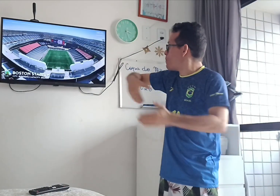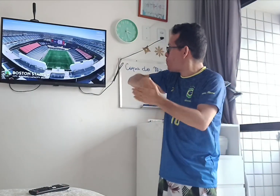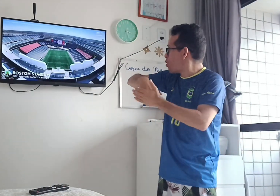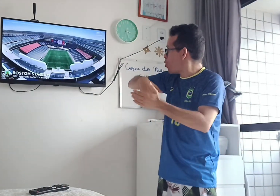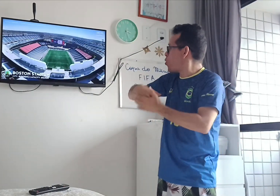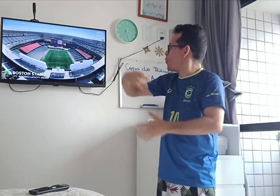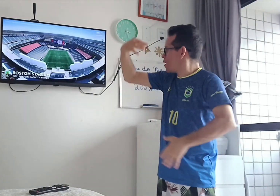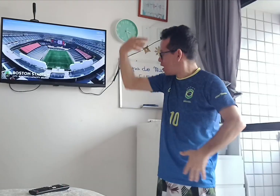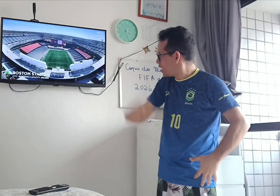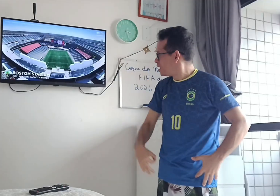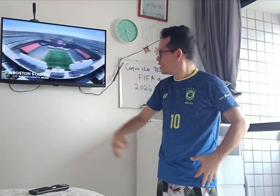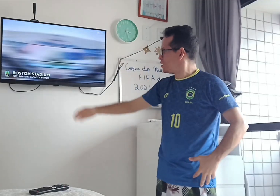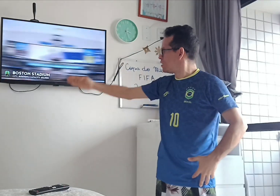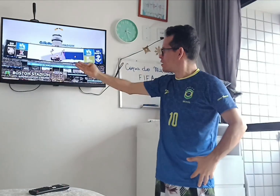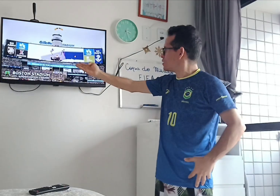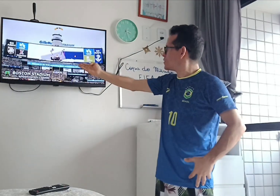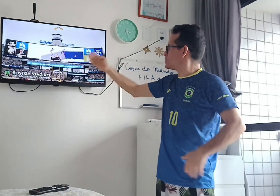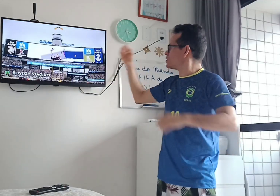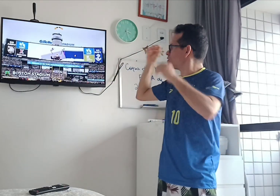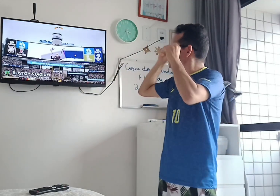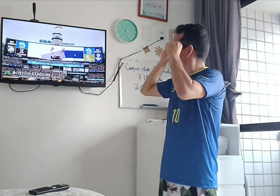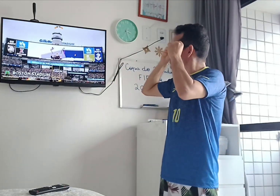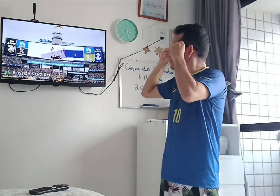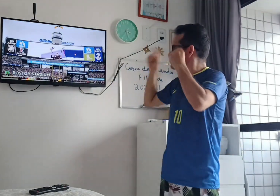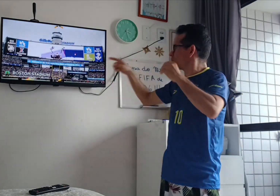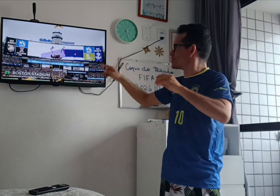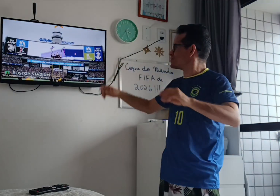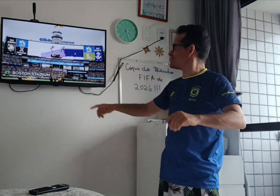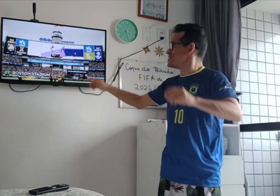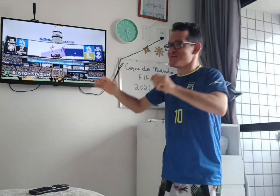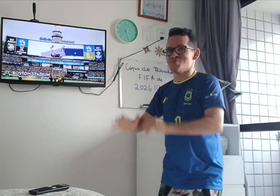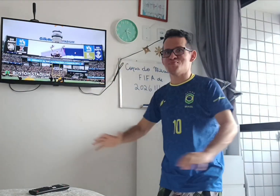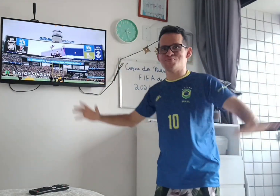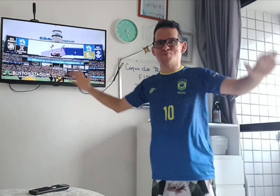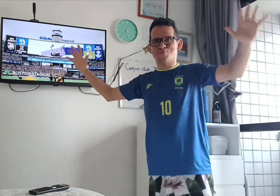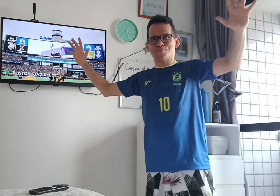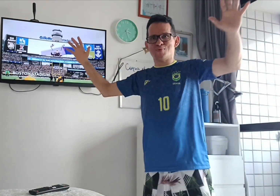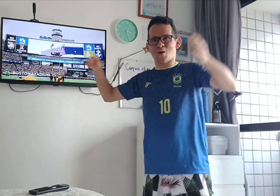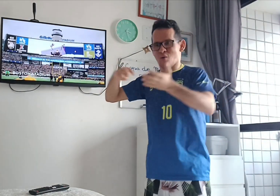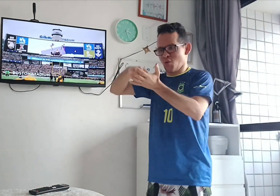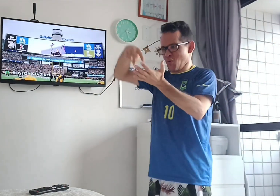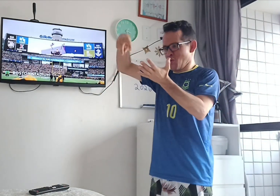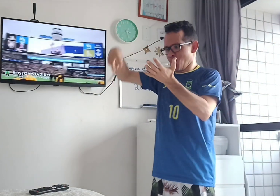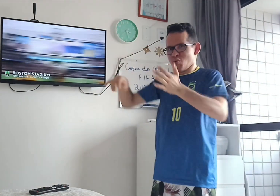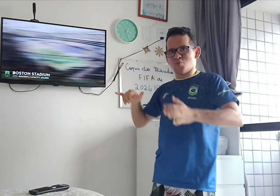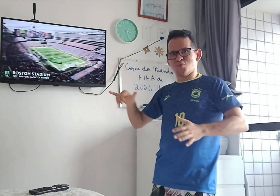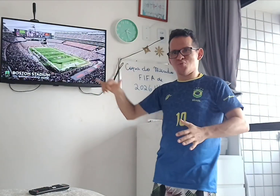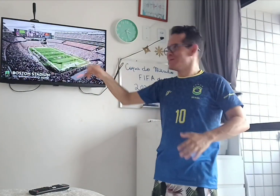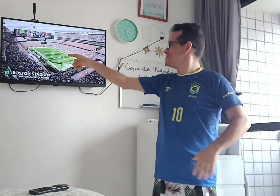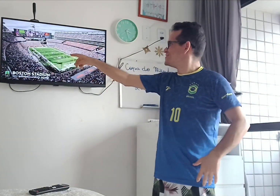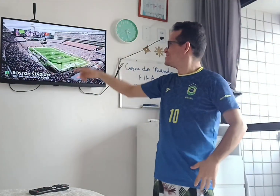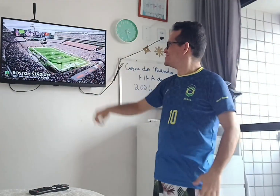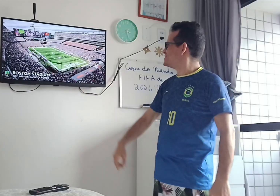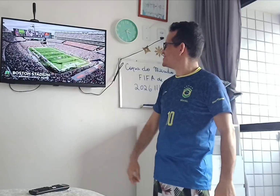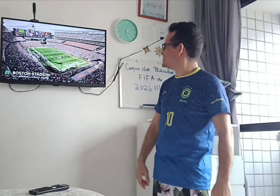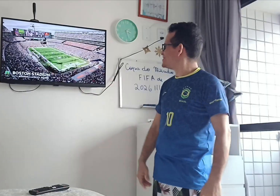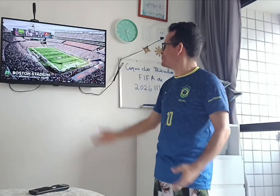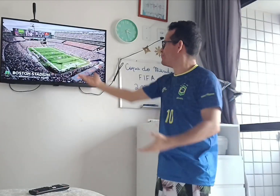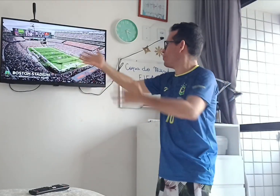rail services and highways pull fans in from both big cities. In the group stage, potential headline fixtures here include clashes